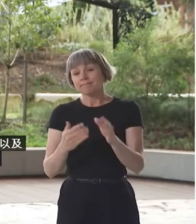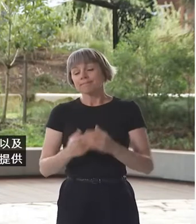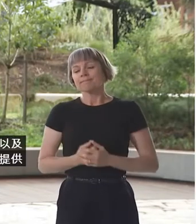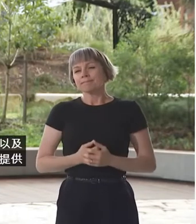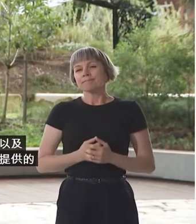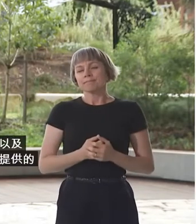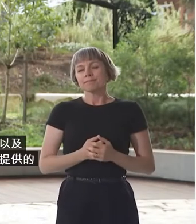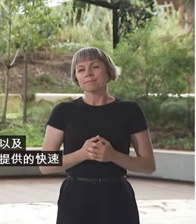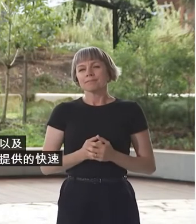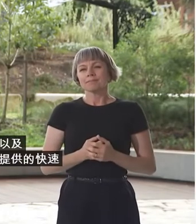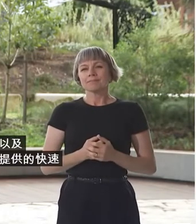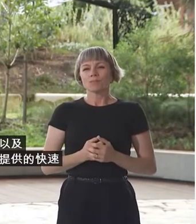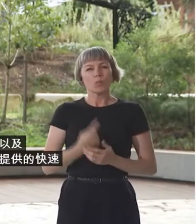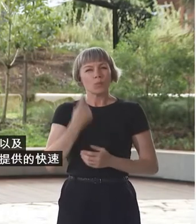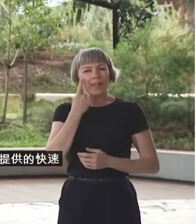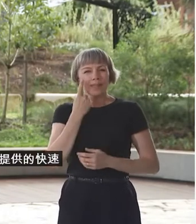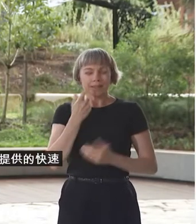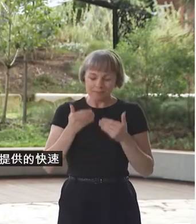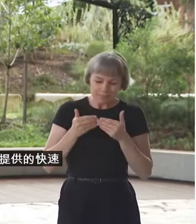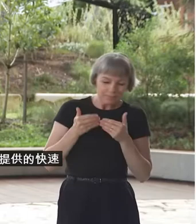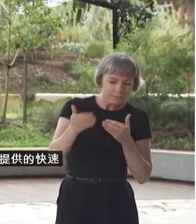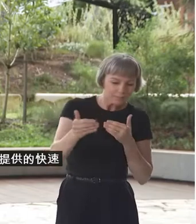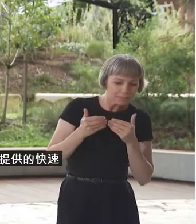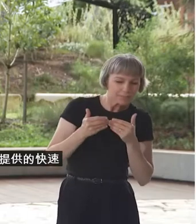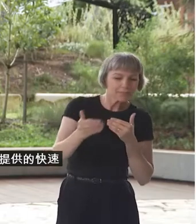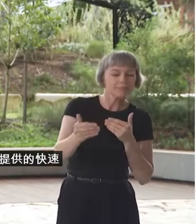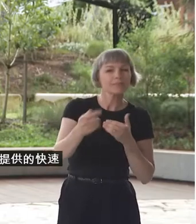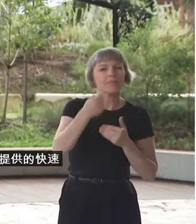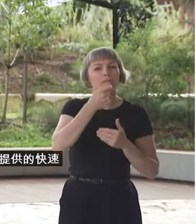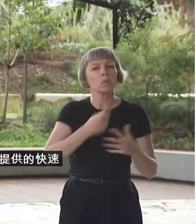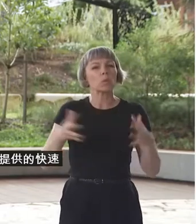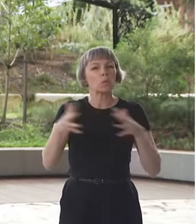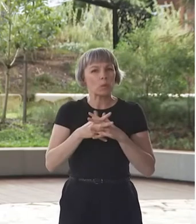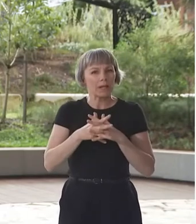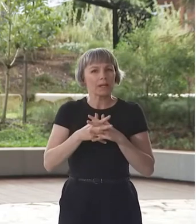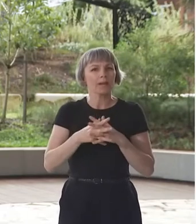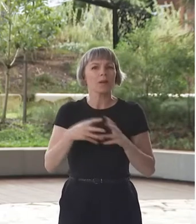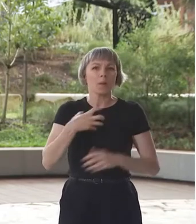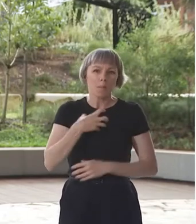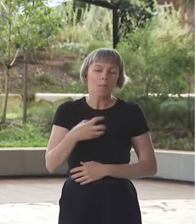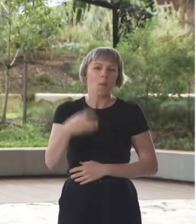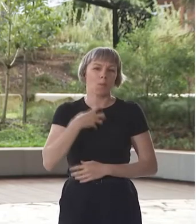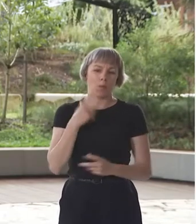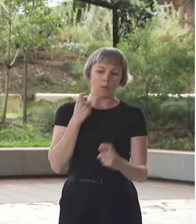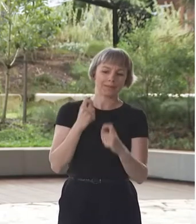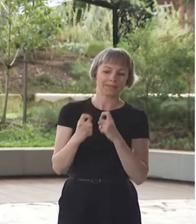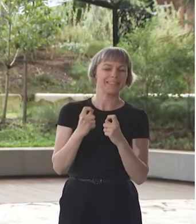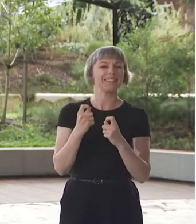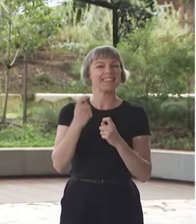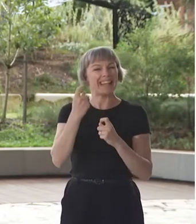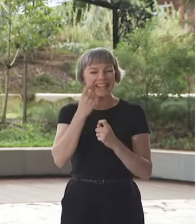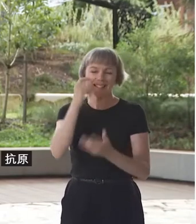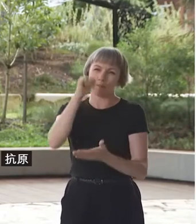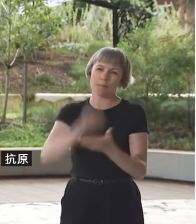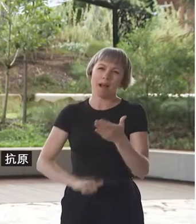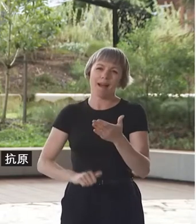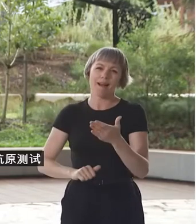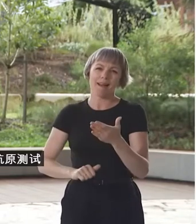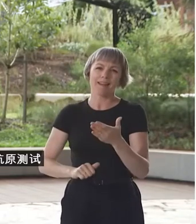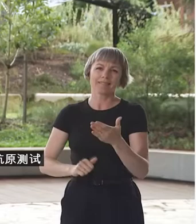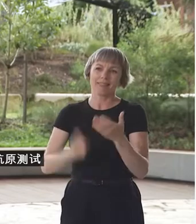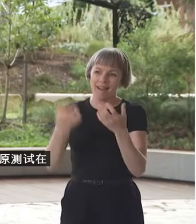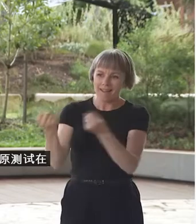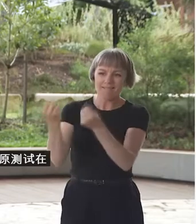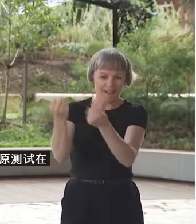country, to be increasing over the coming weeks. We're certainly seeing, in terms of our procurement of our